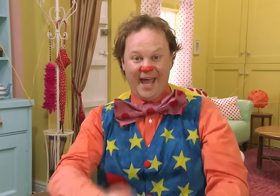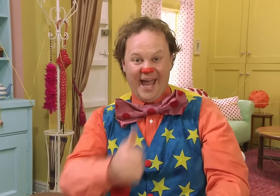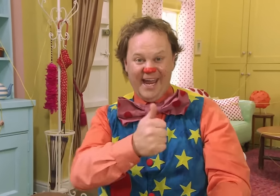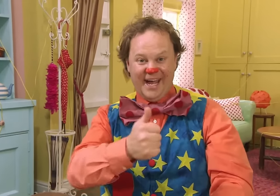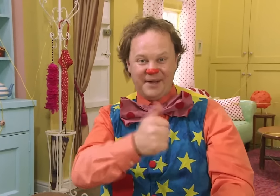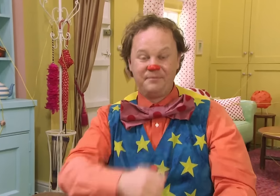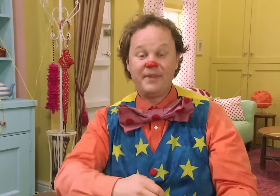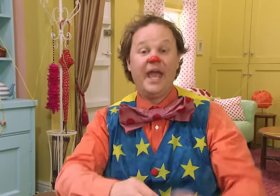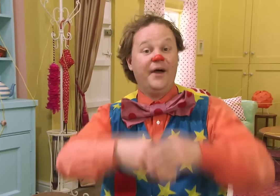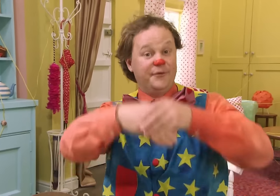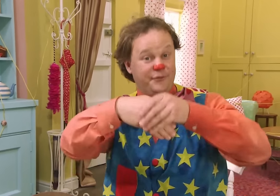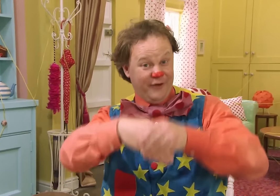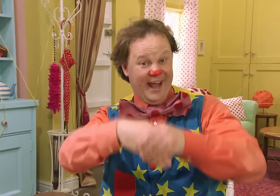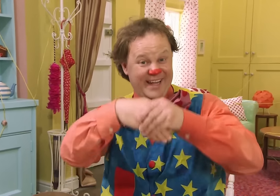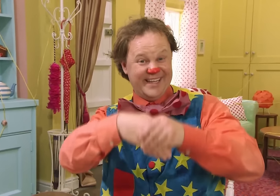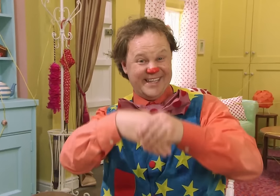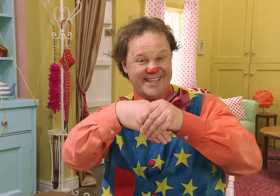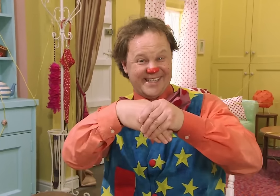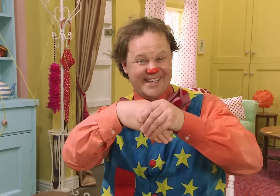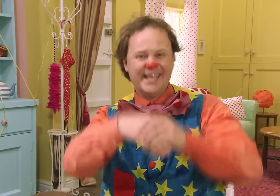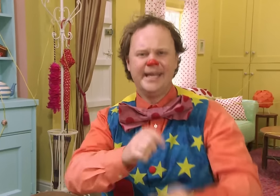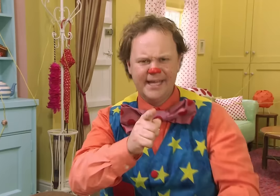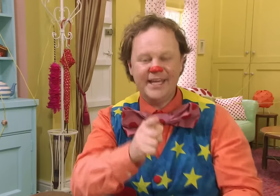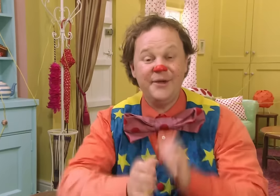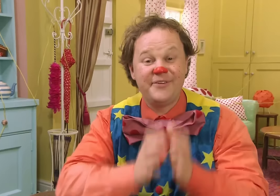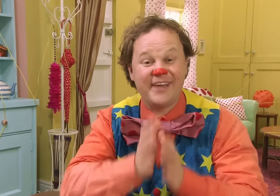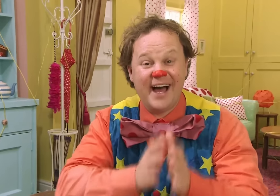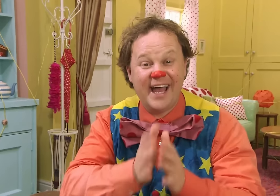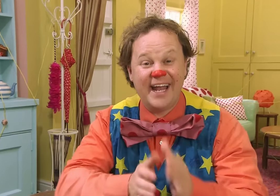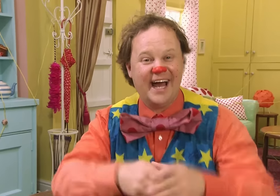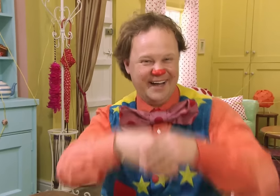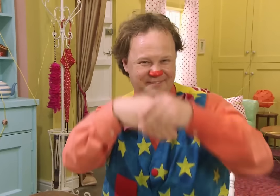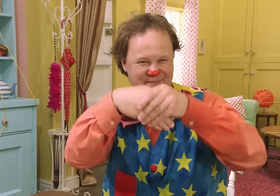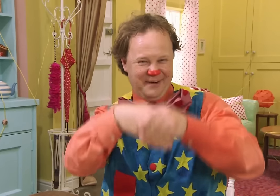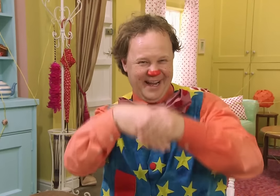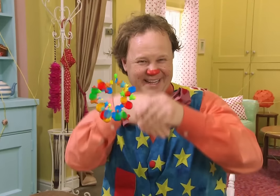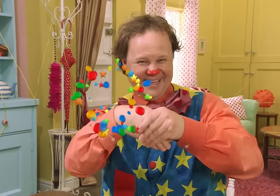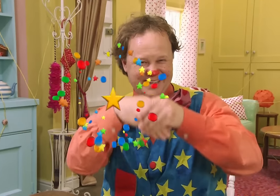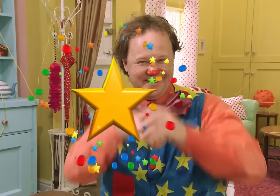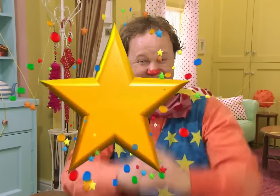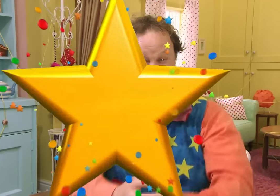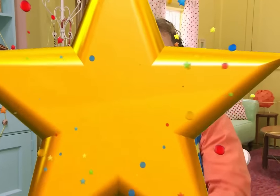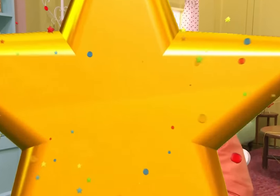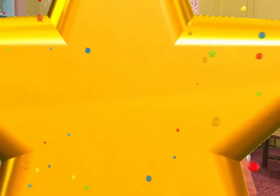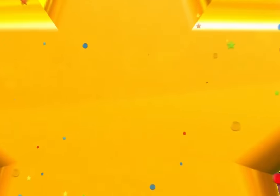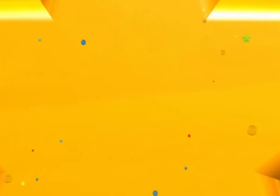Okay. Friends! You sign! Friends!